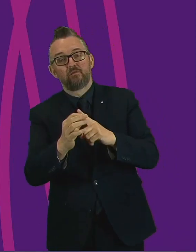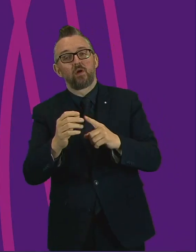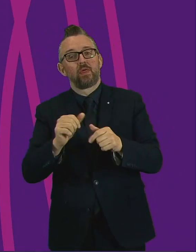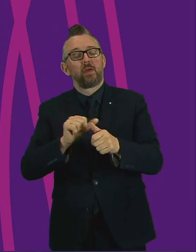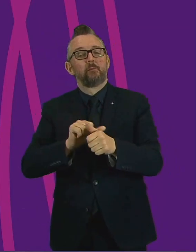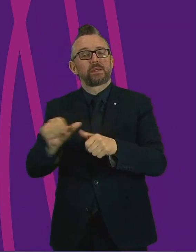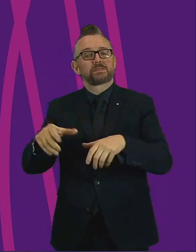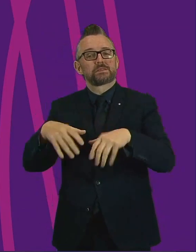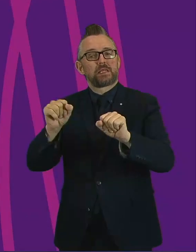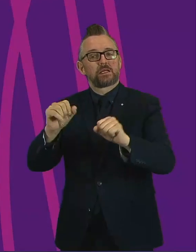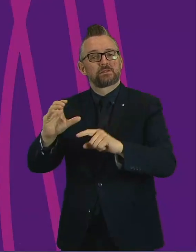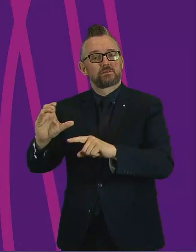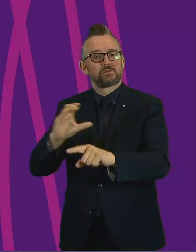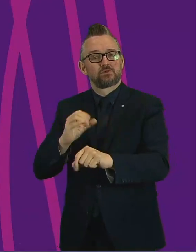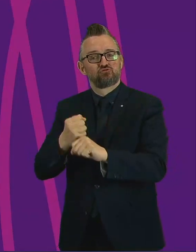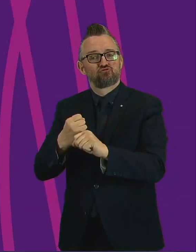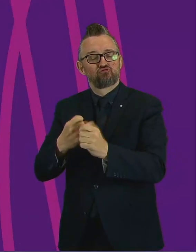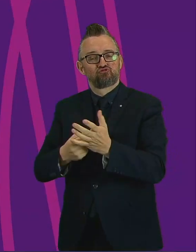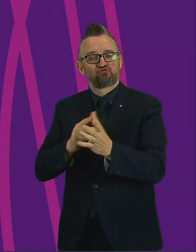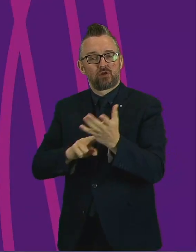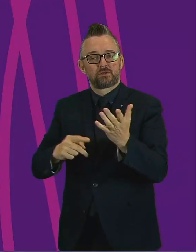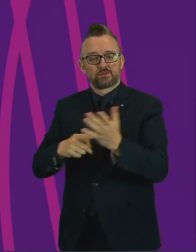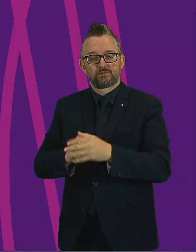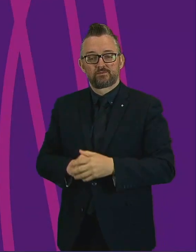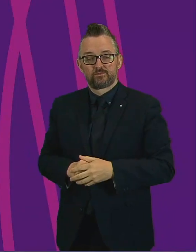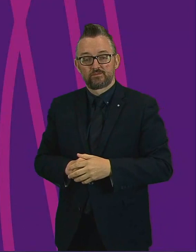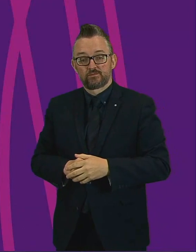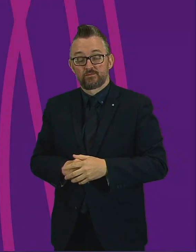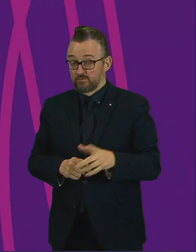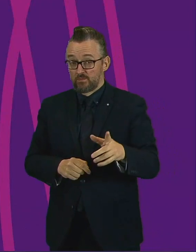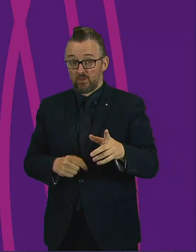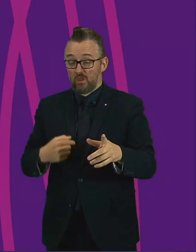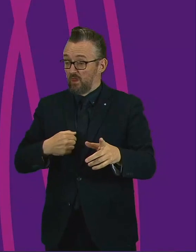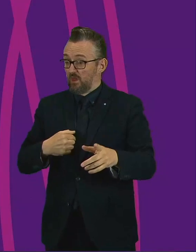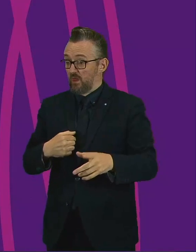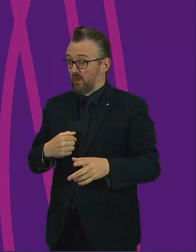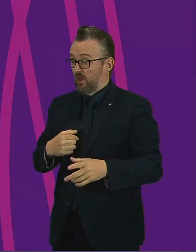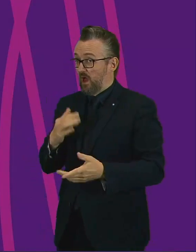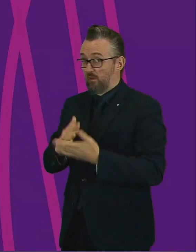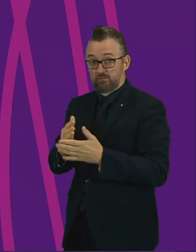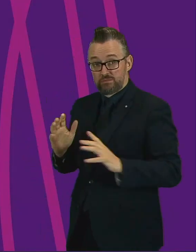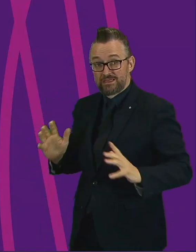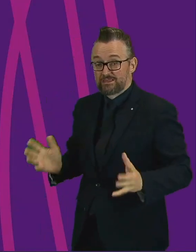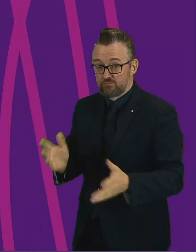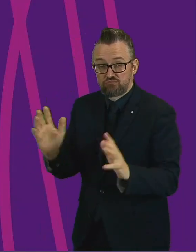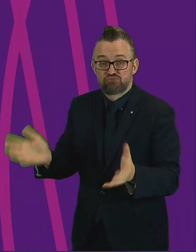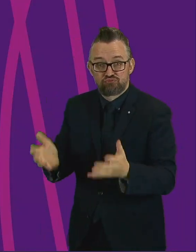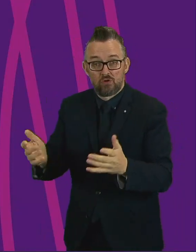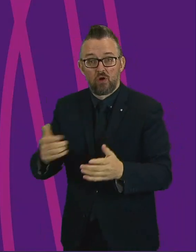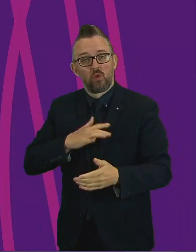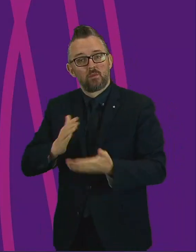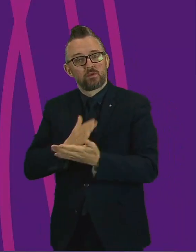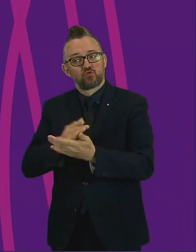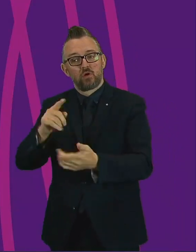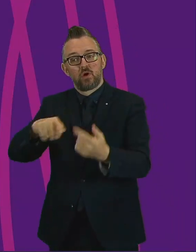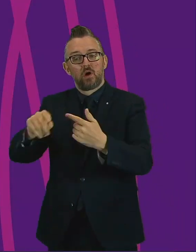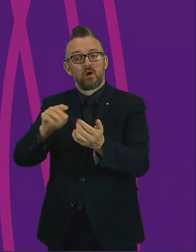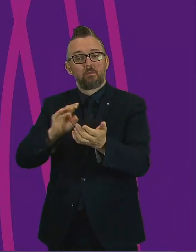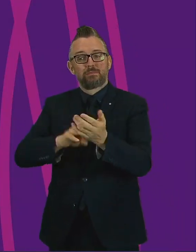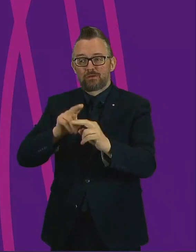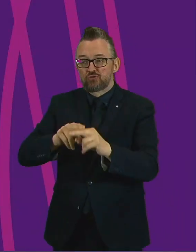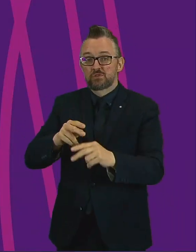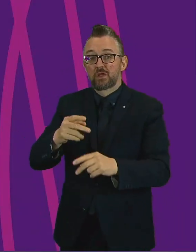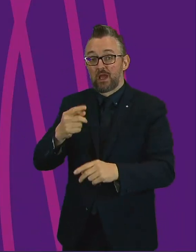grant? First Minister. Well, I do encourage, and we will take all steps that we can to make sure parents who are eligible for the Best